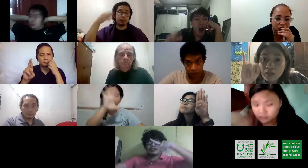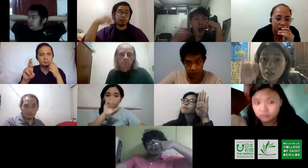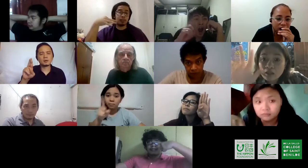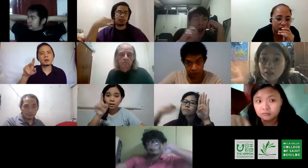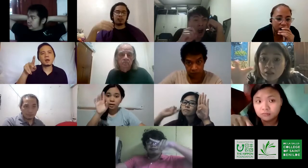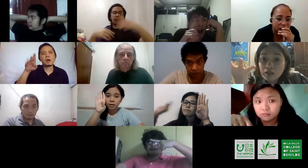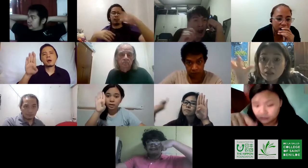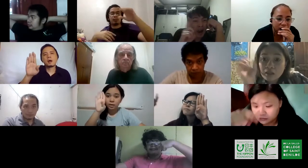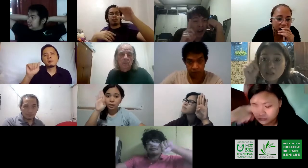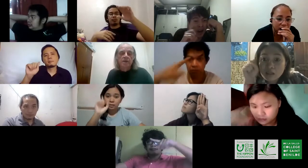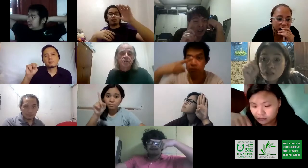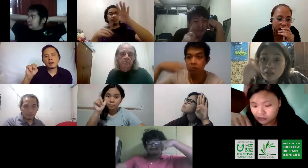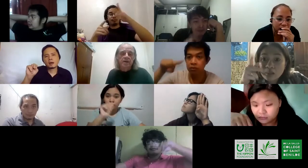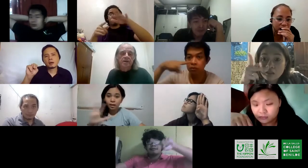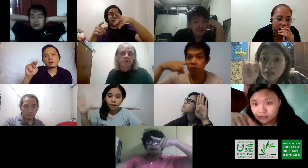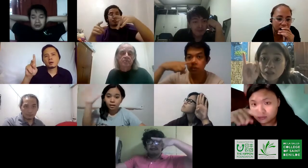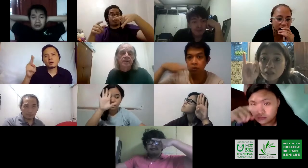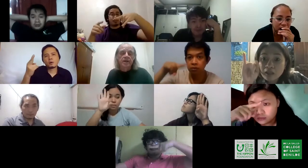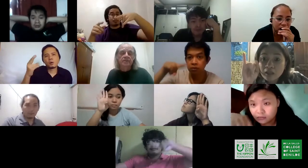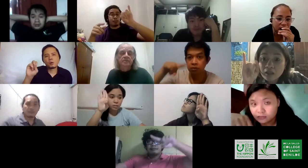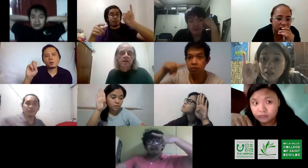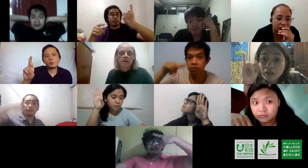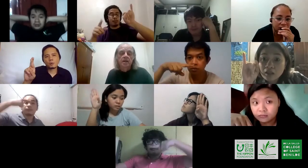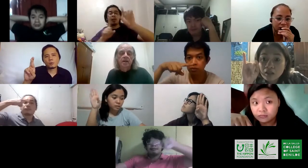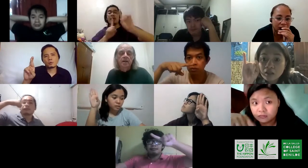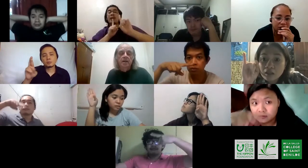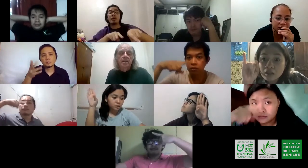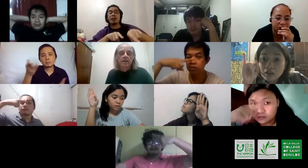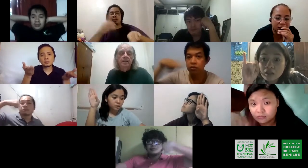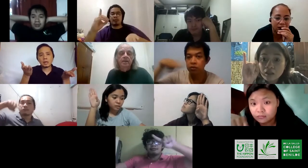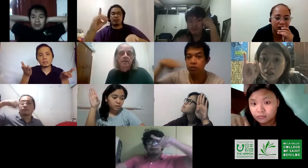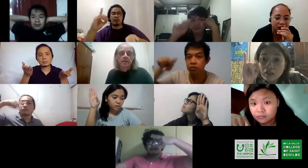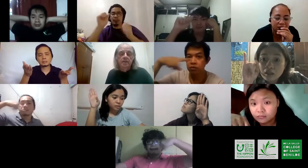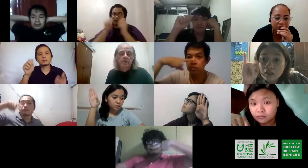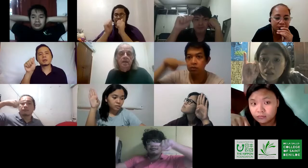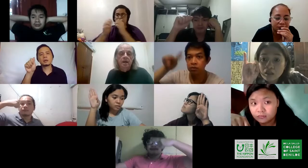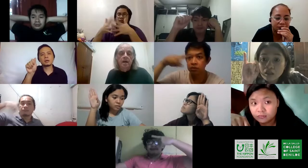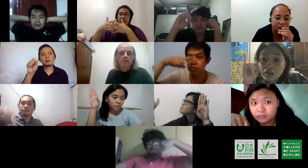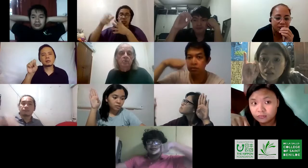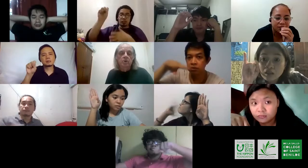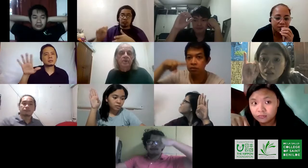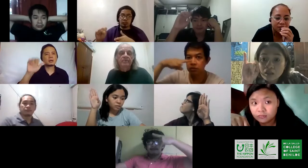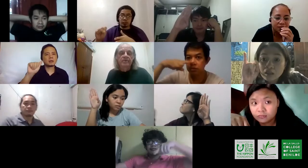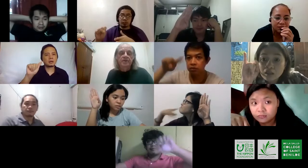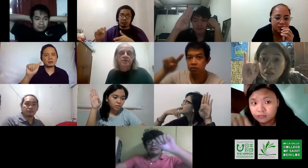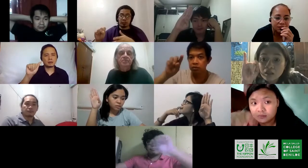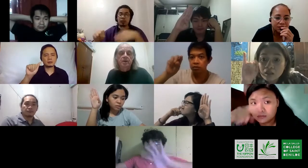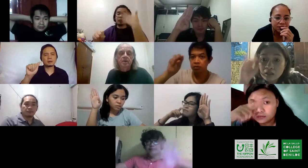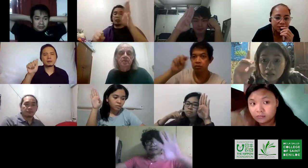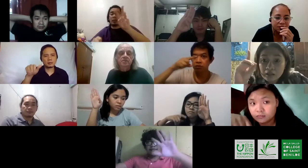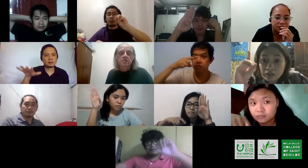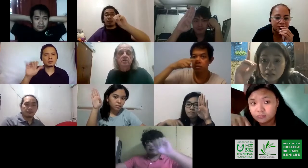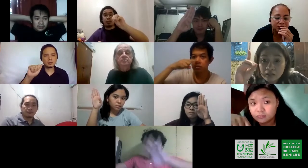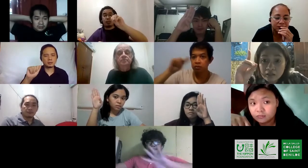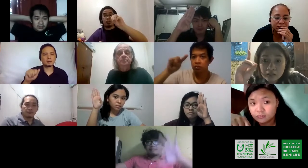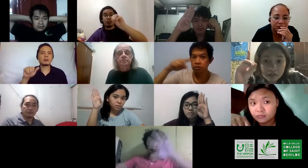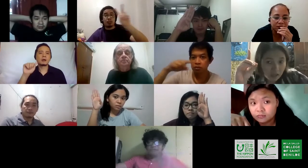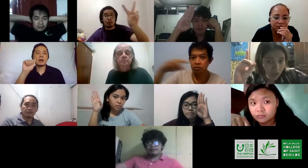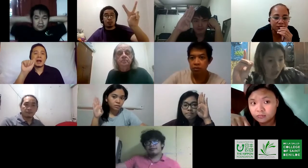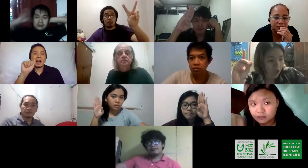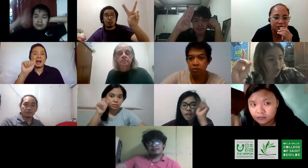Asia. Asia, right. So B. Asia. So the answer is B. Adamorobe Village belongs